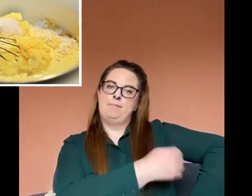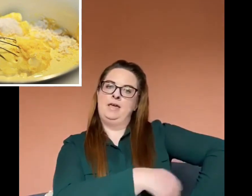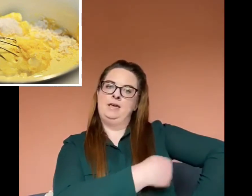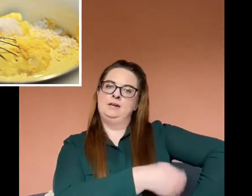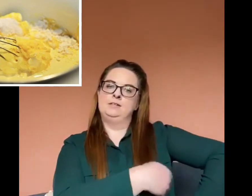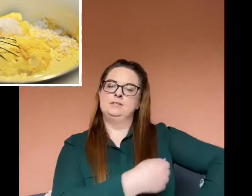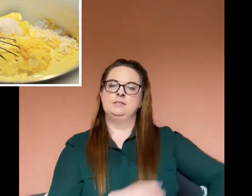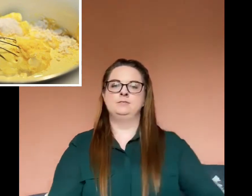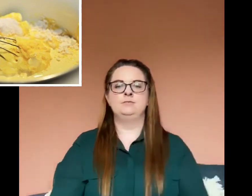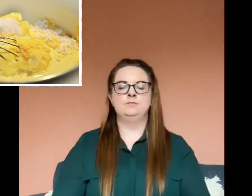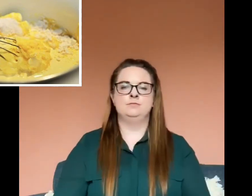Baked.